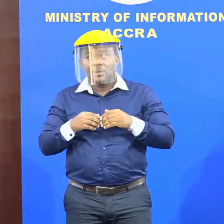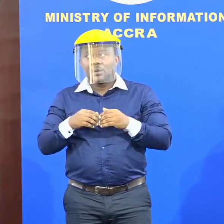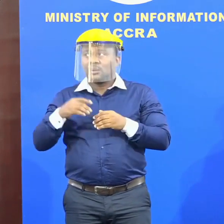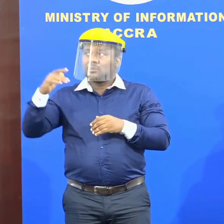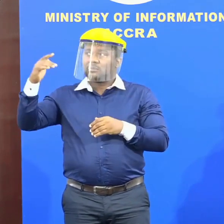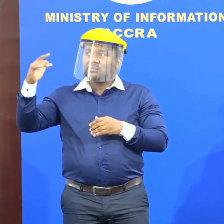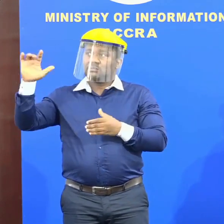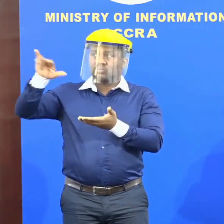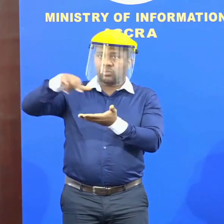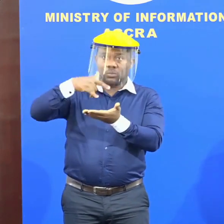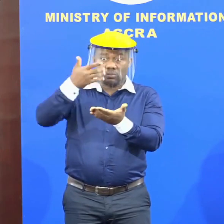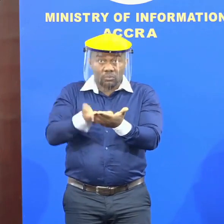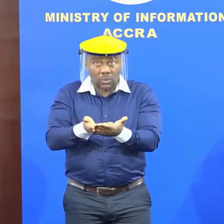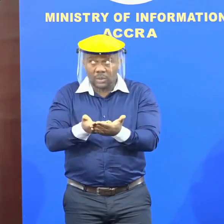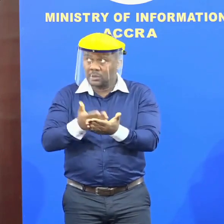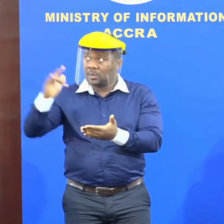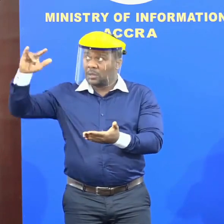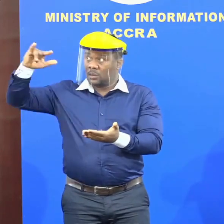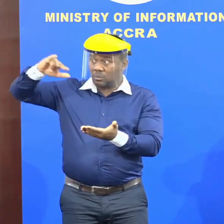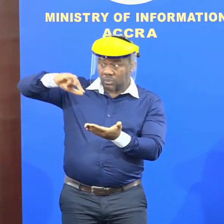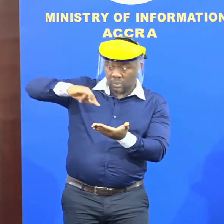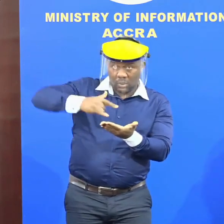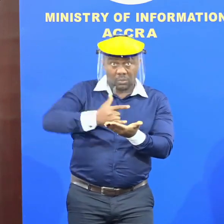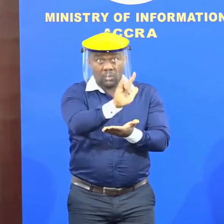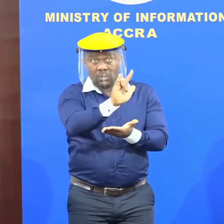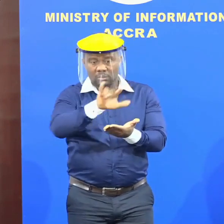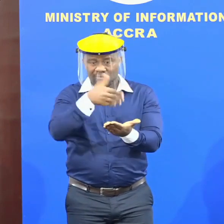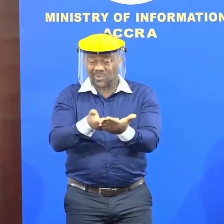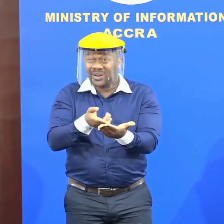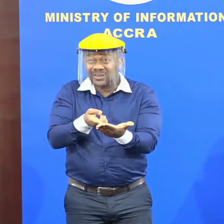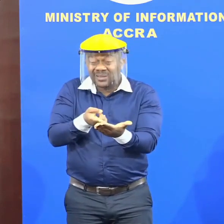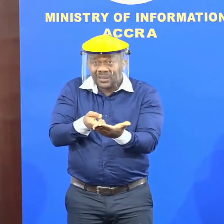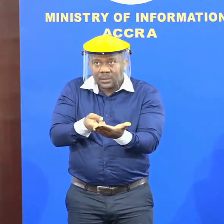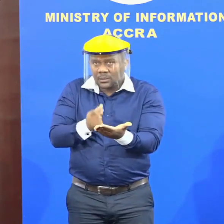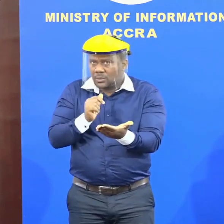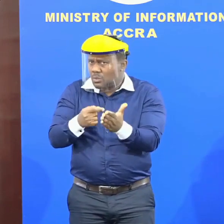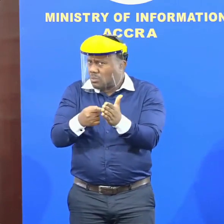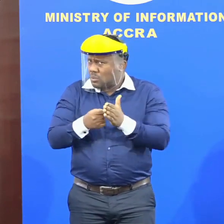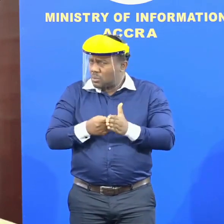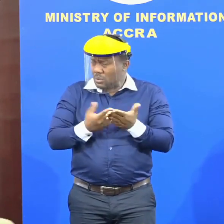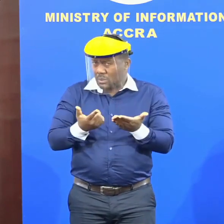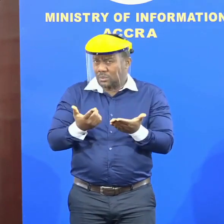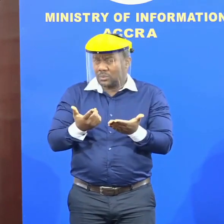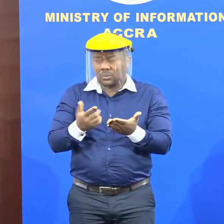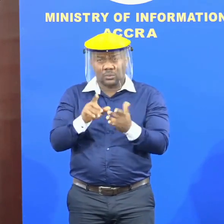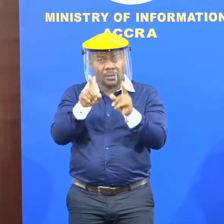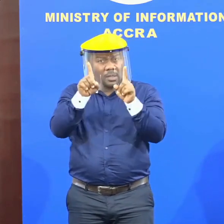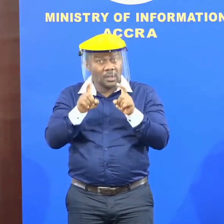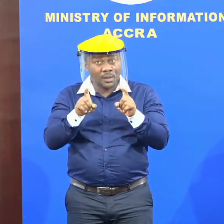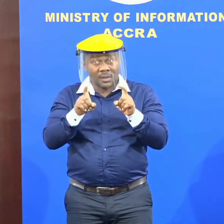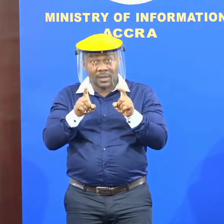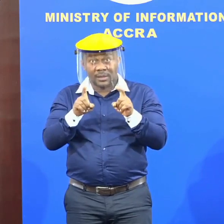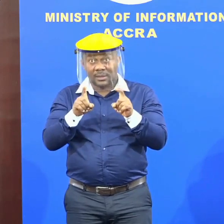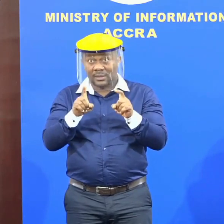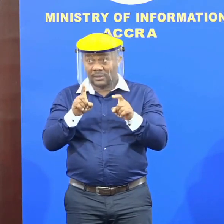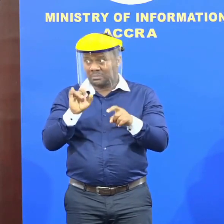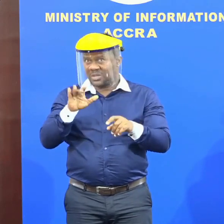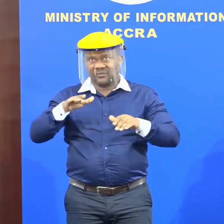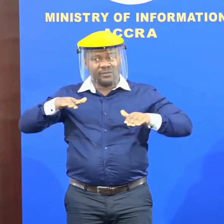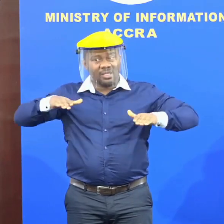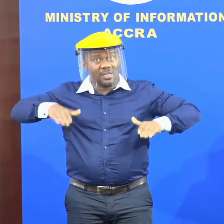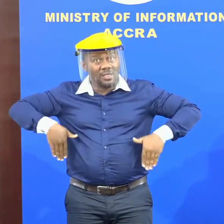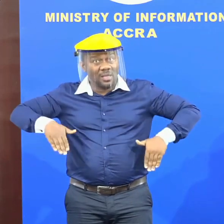flights, will not be required to undergo testing if they do not leave the airport or remain